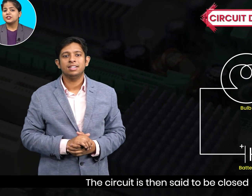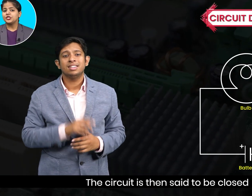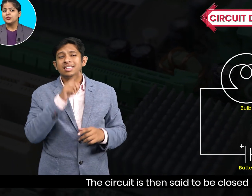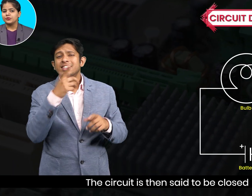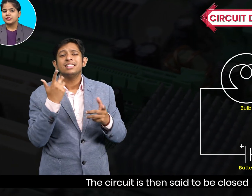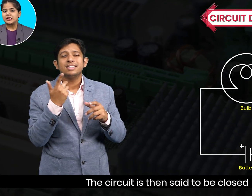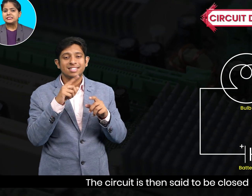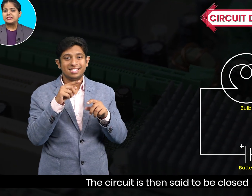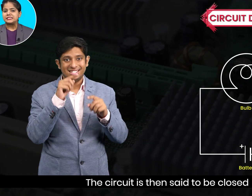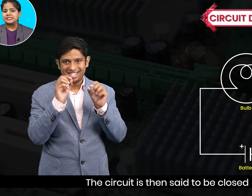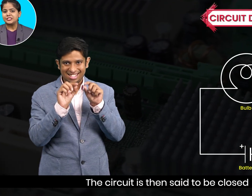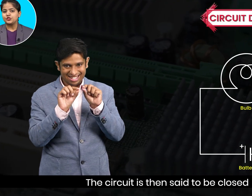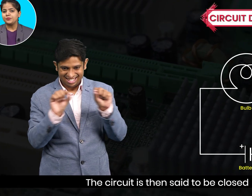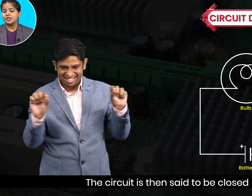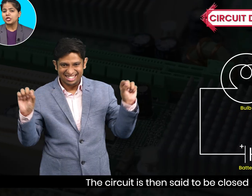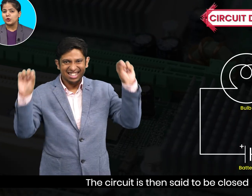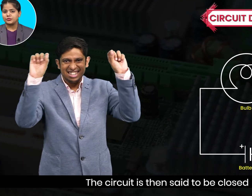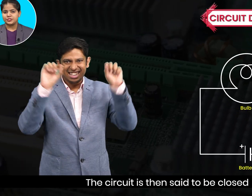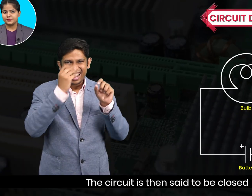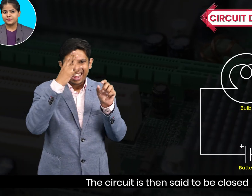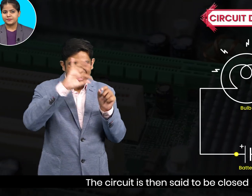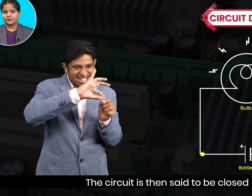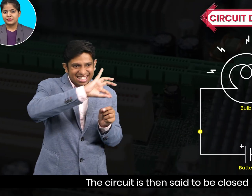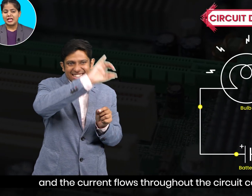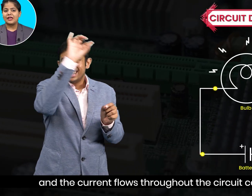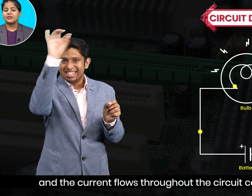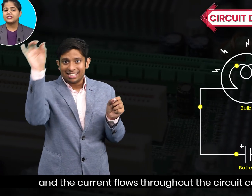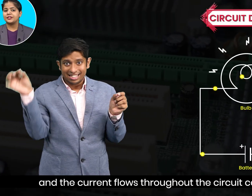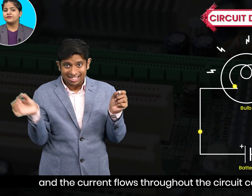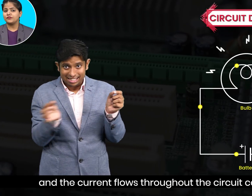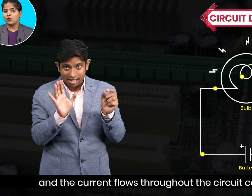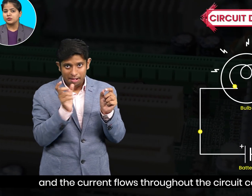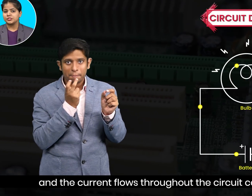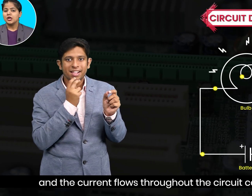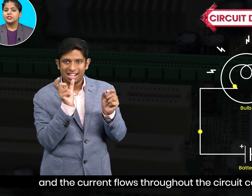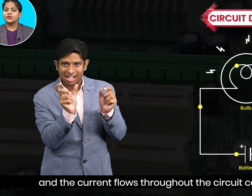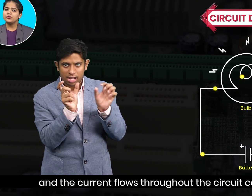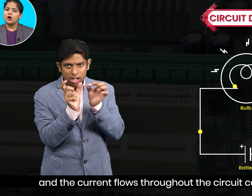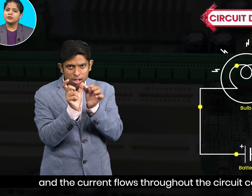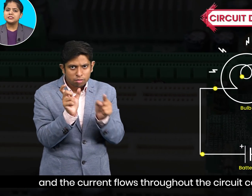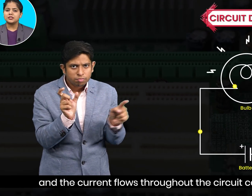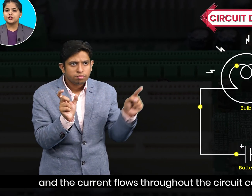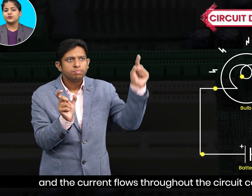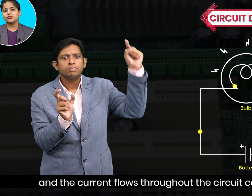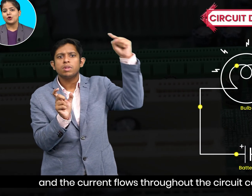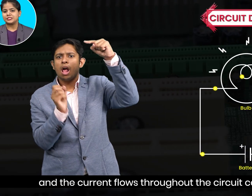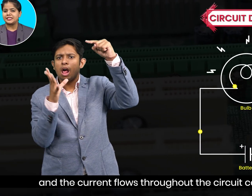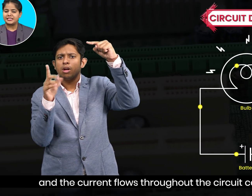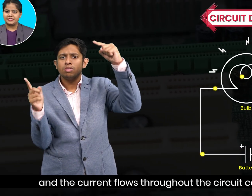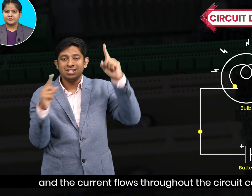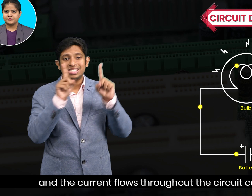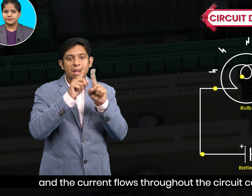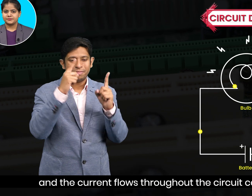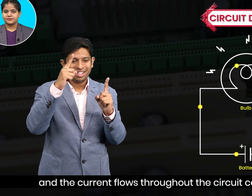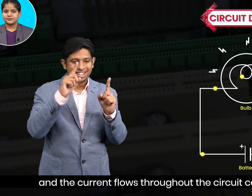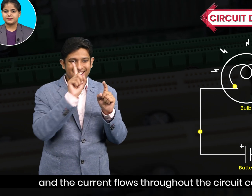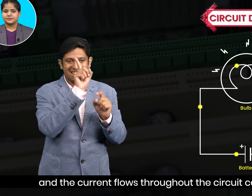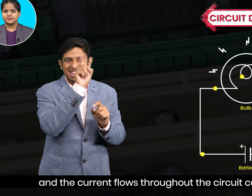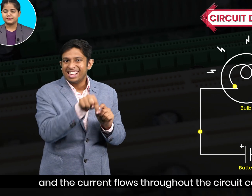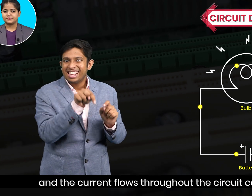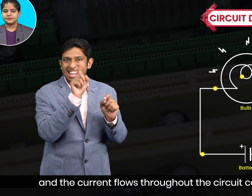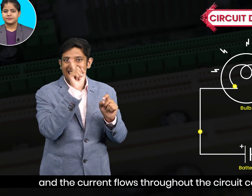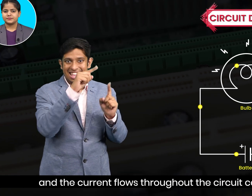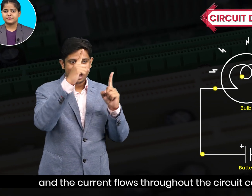The circuit is then said to be closed and the current flows throughout the circuit constantly.